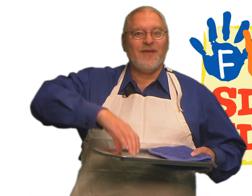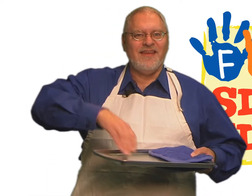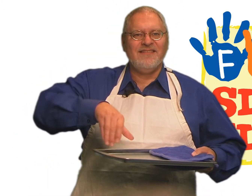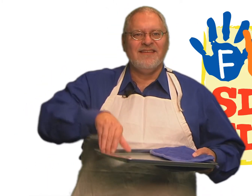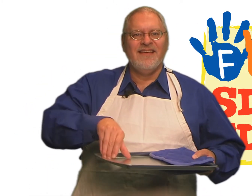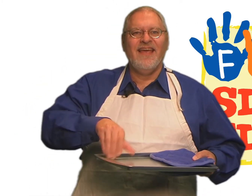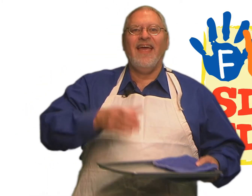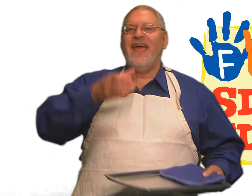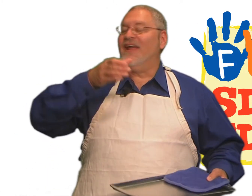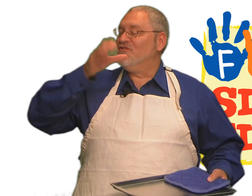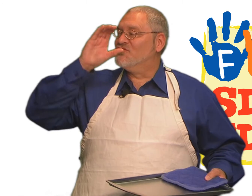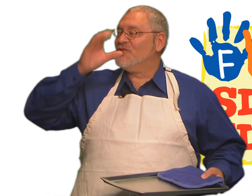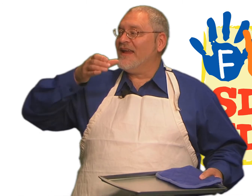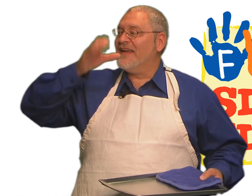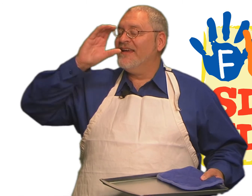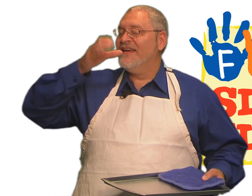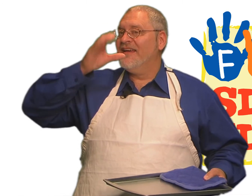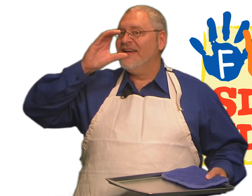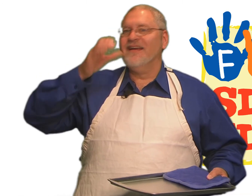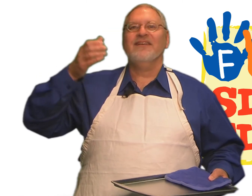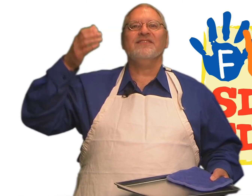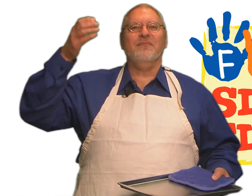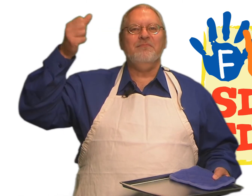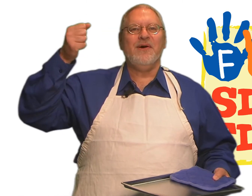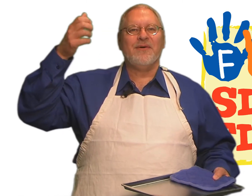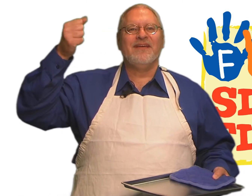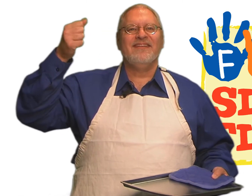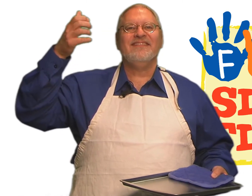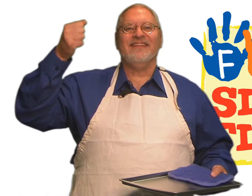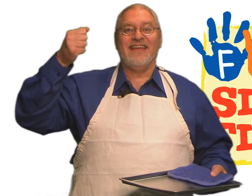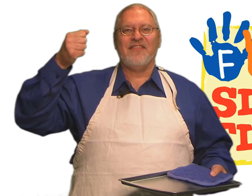cookies and drink some milk together.